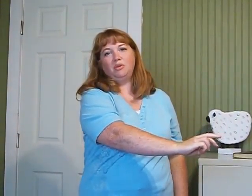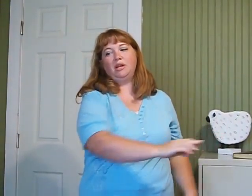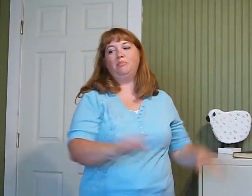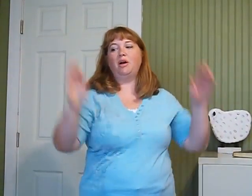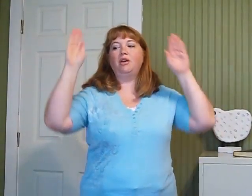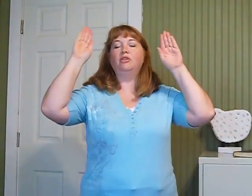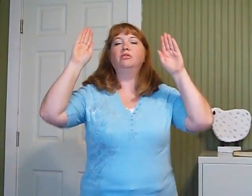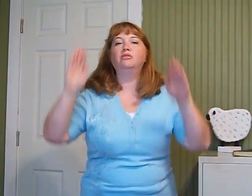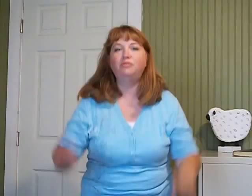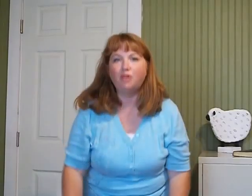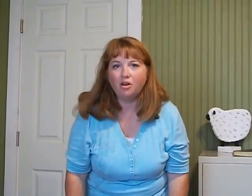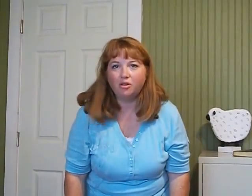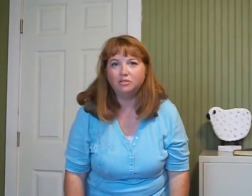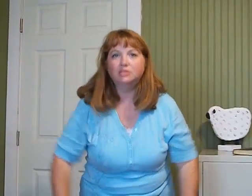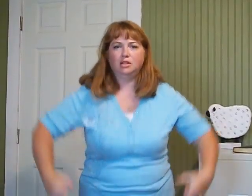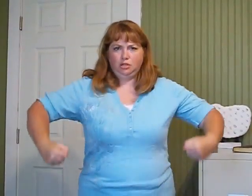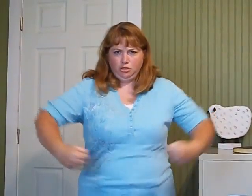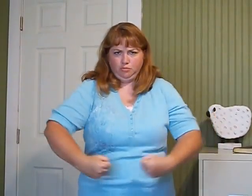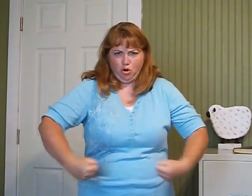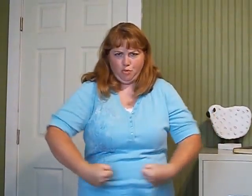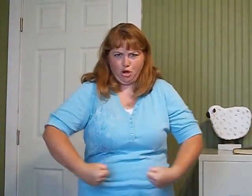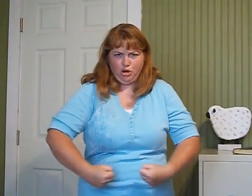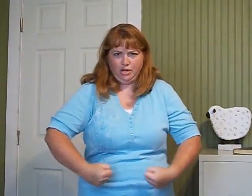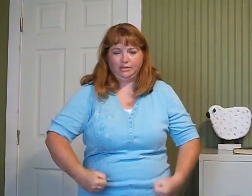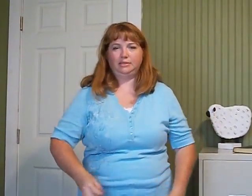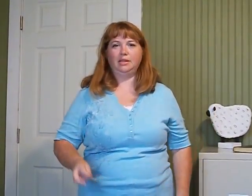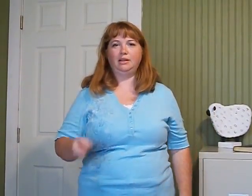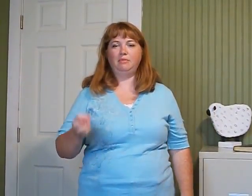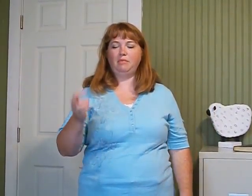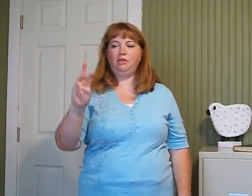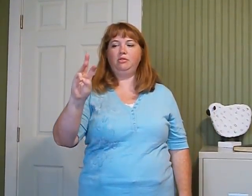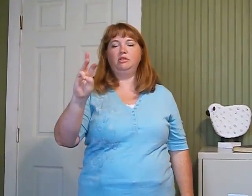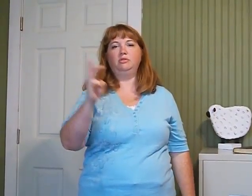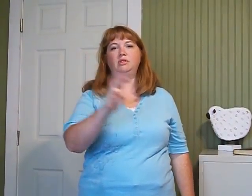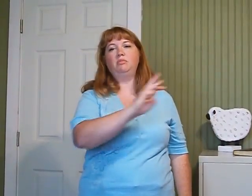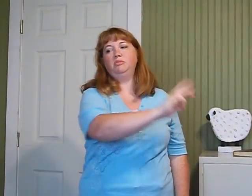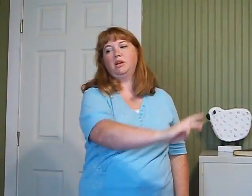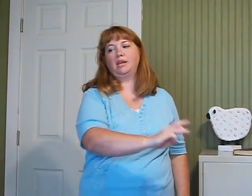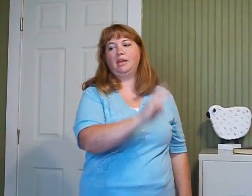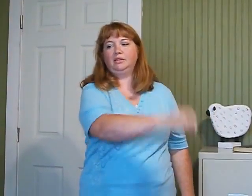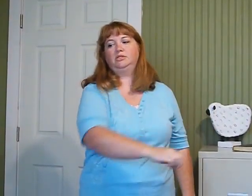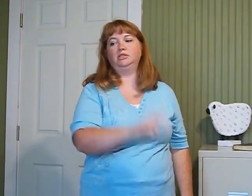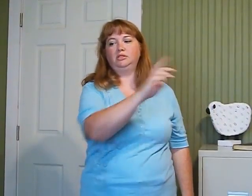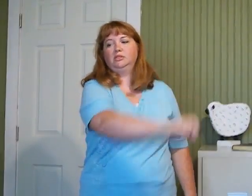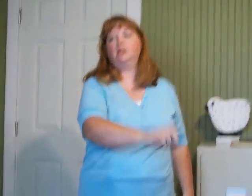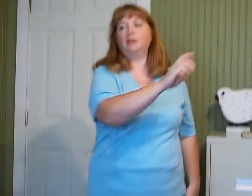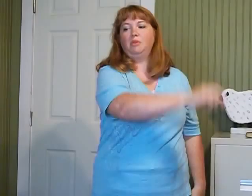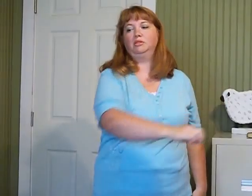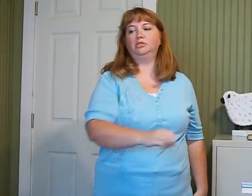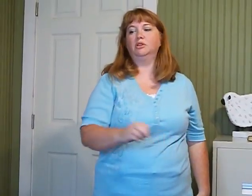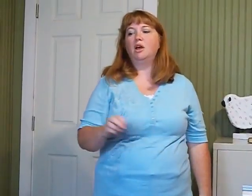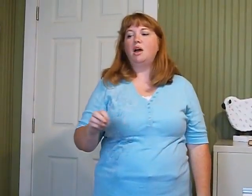Western Roman Empire falls to barbarians. And maybe you can do a W, but I can't, so I just look like a